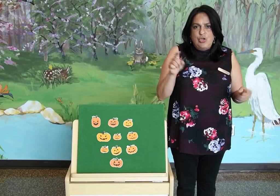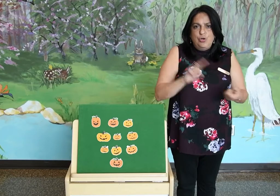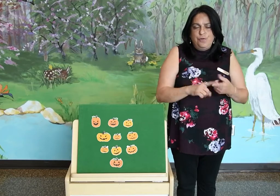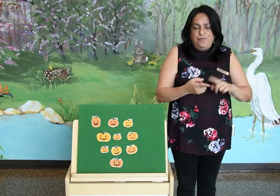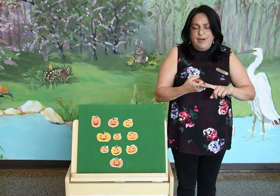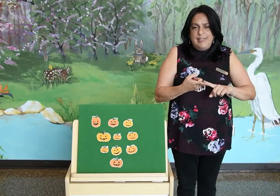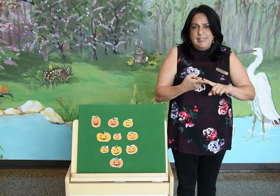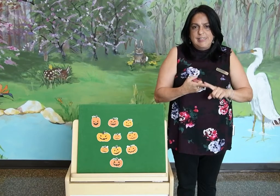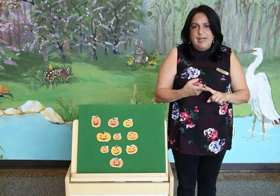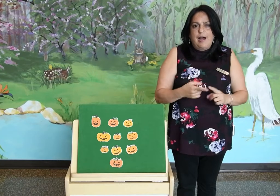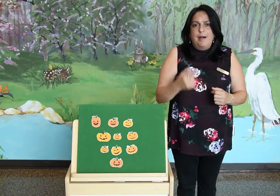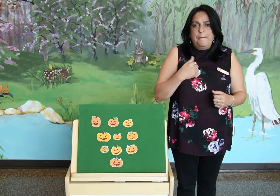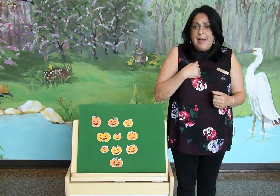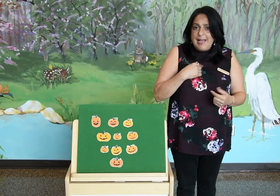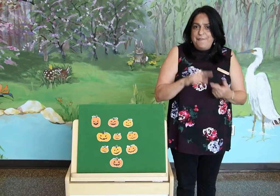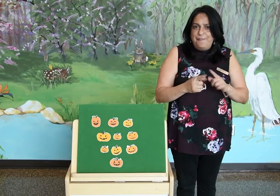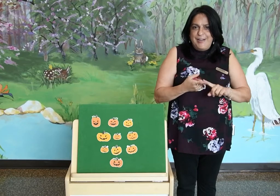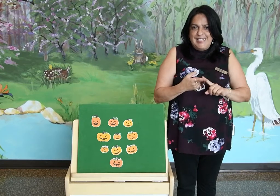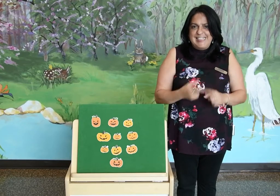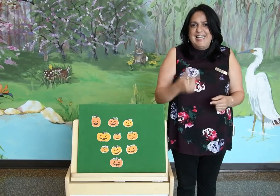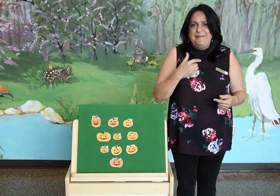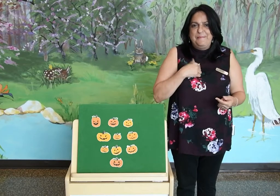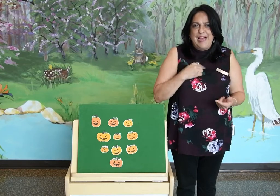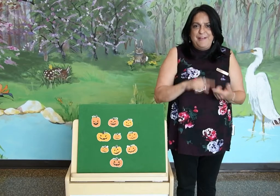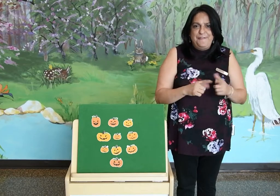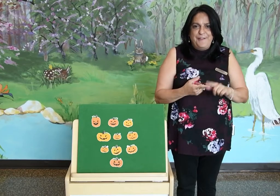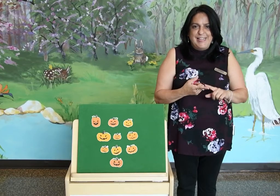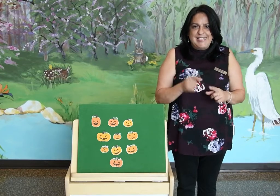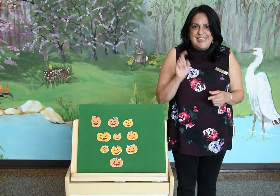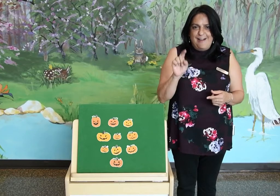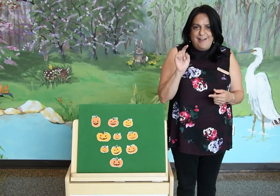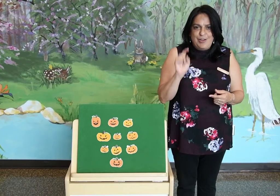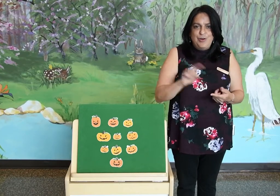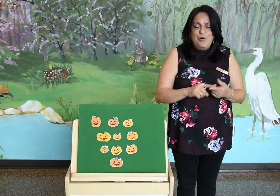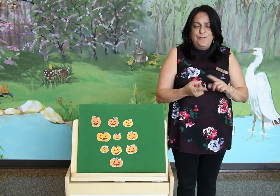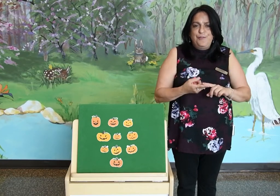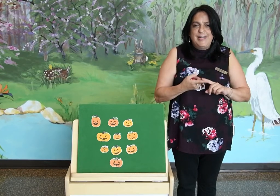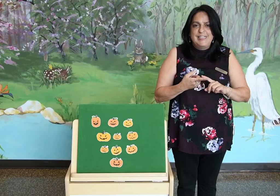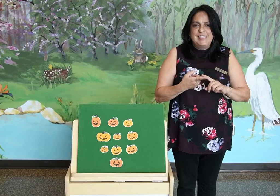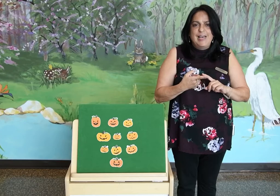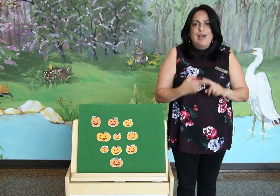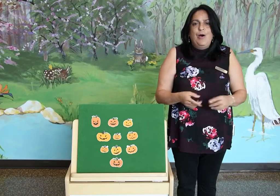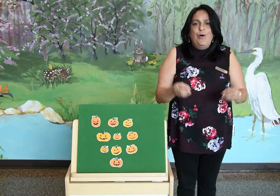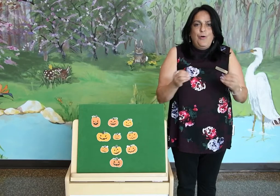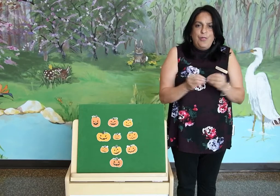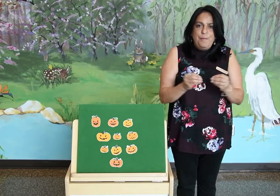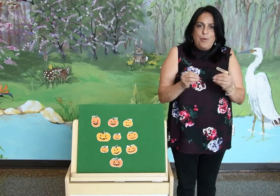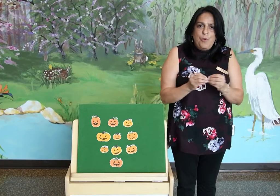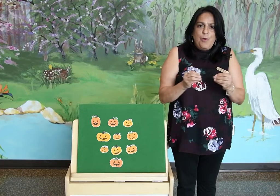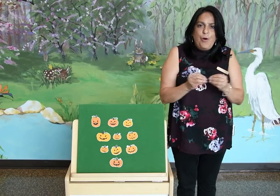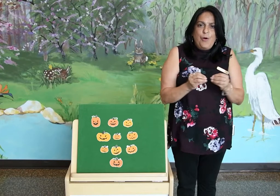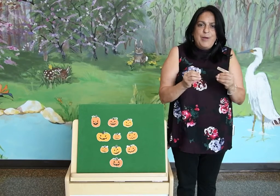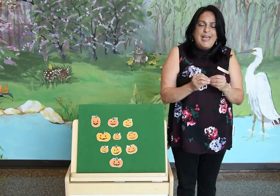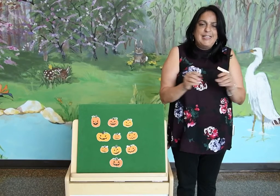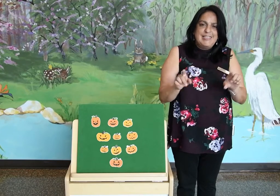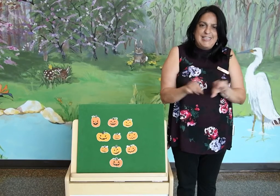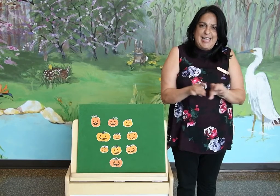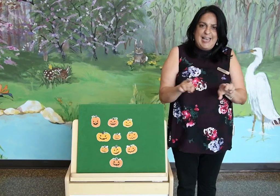your friends are my friends, and my friends are your friends. Oh, the more we get